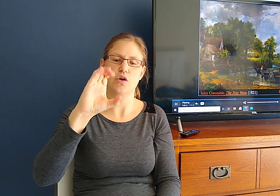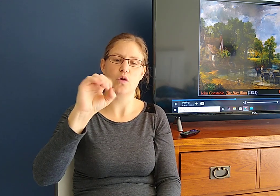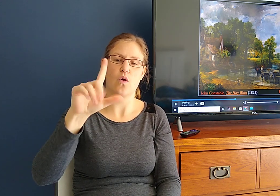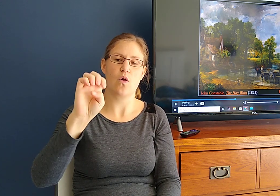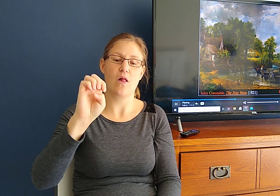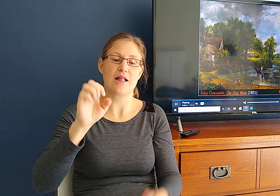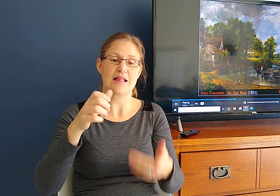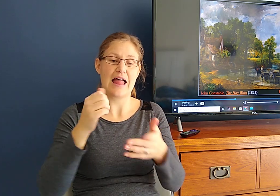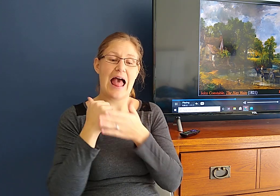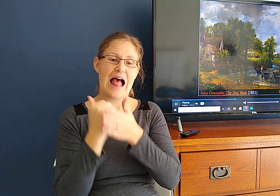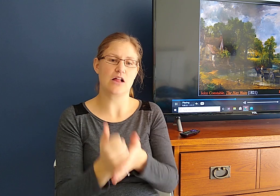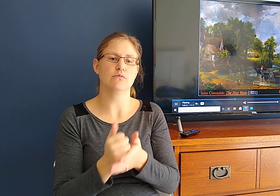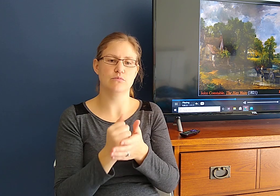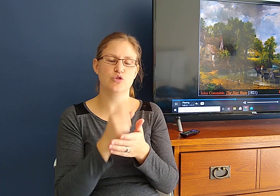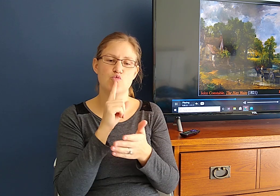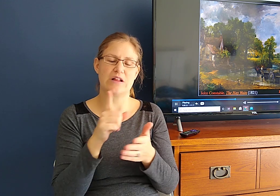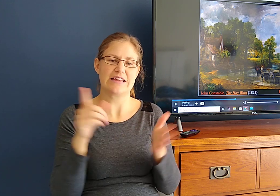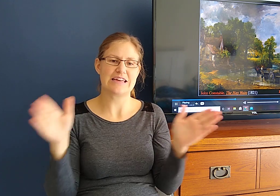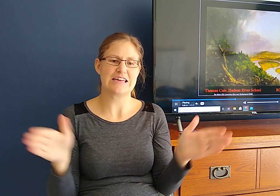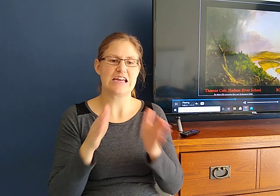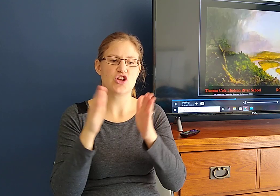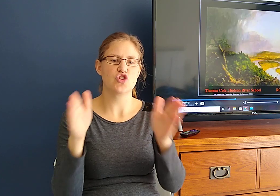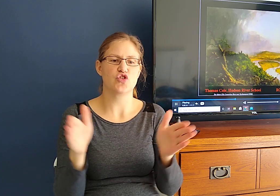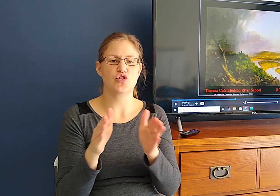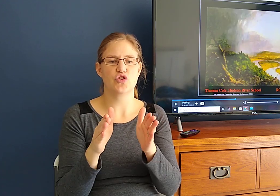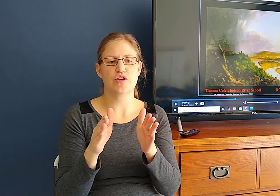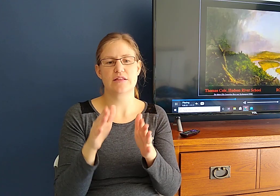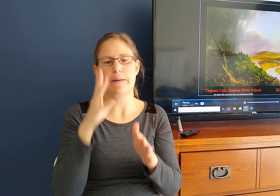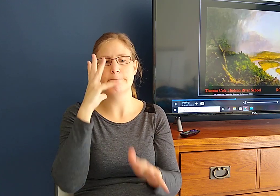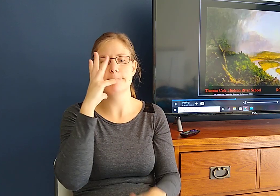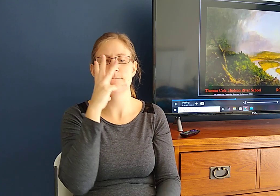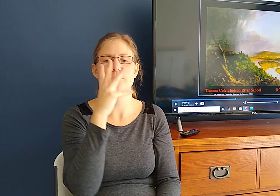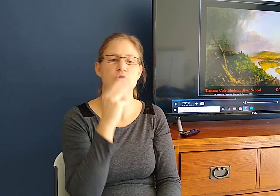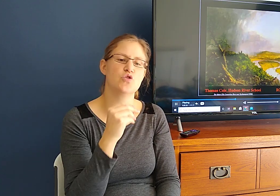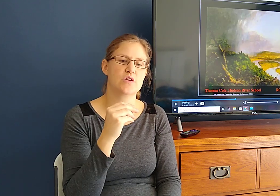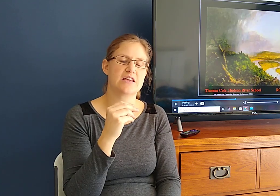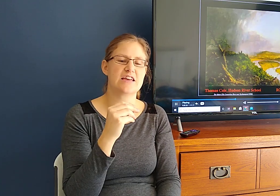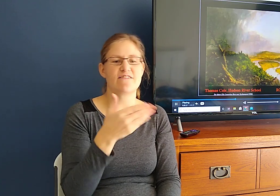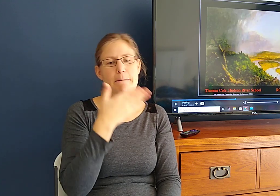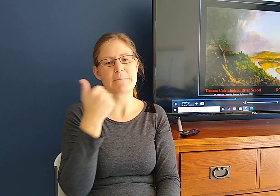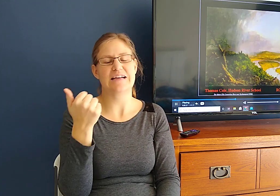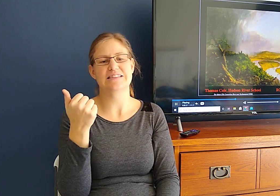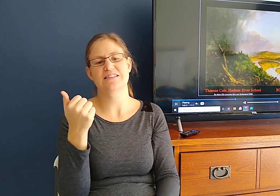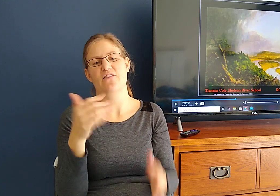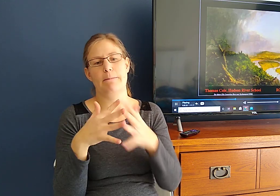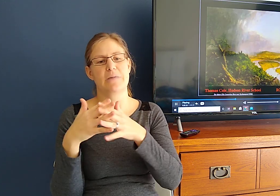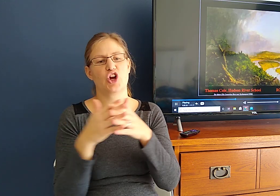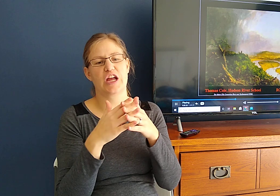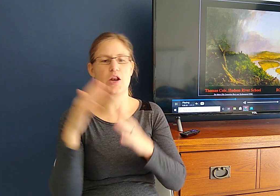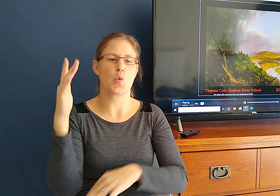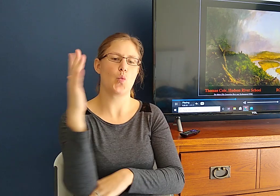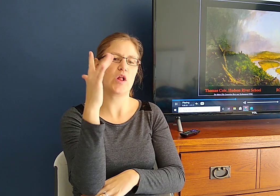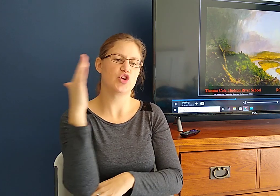enthusiasm for the grandeur and beauty of the best of American wilderness. This painting,